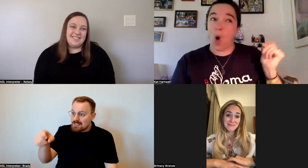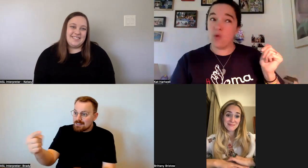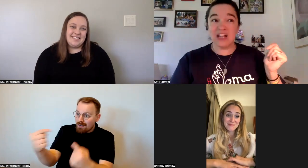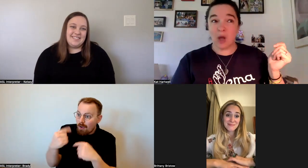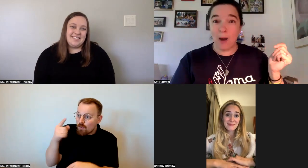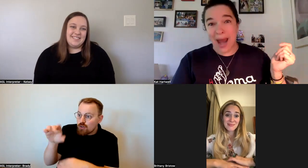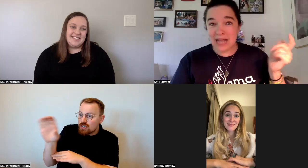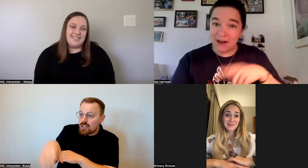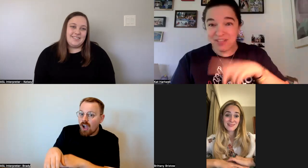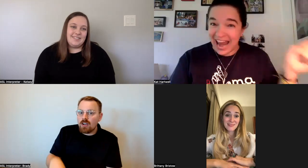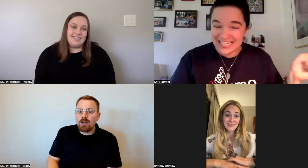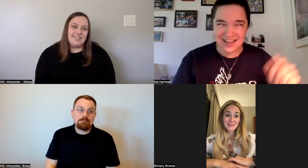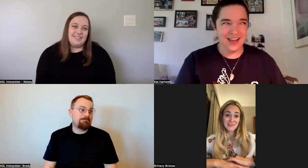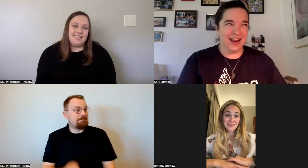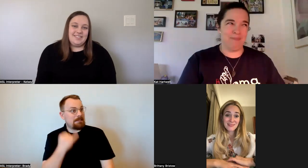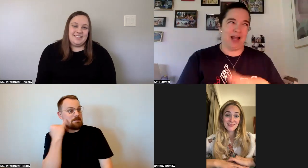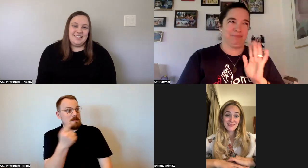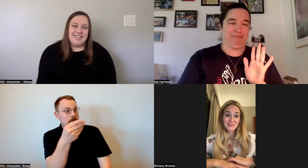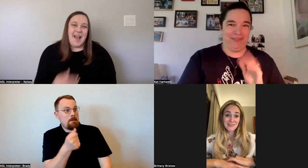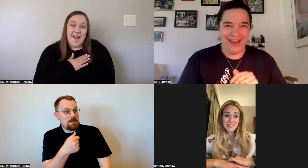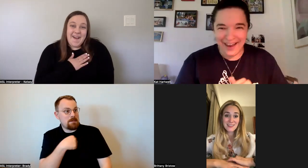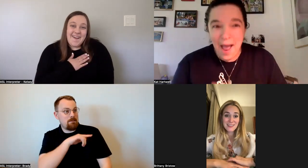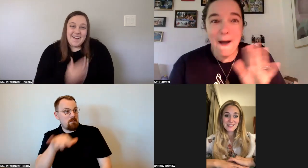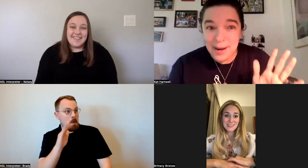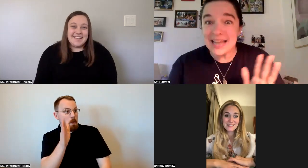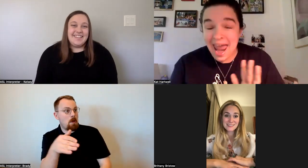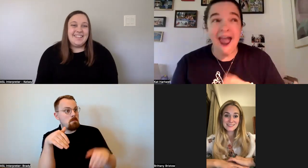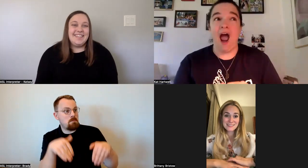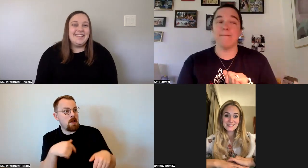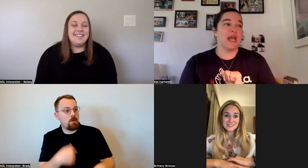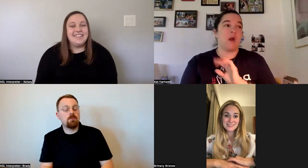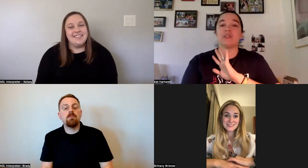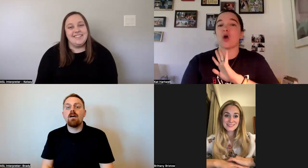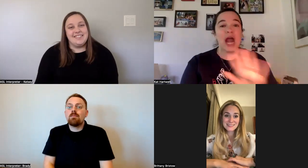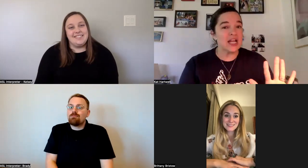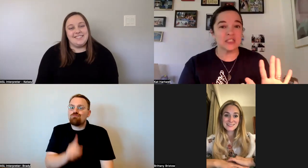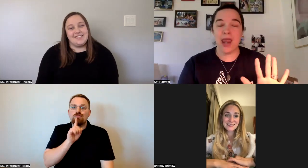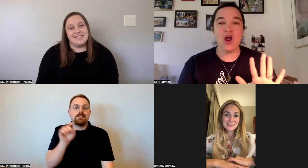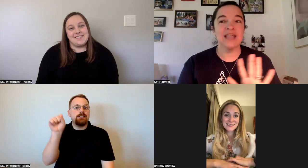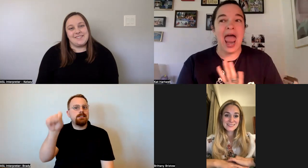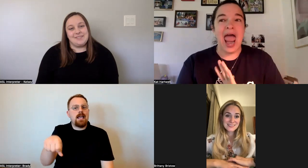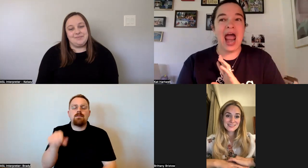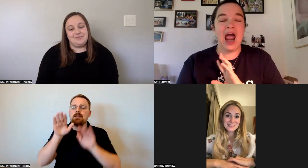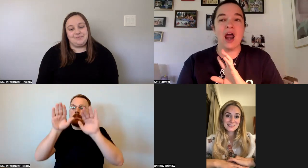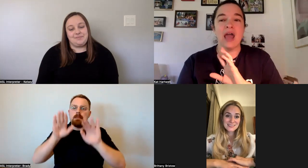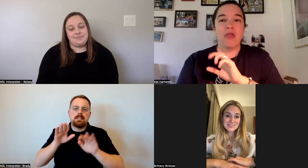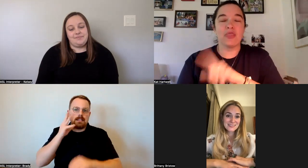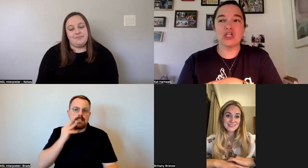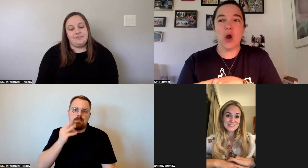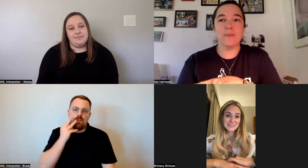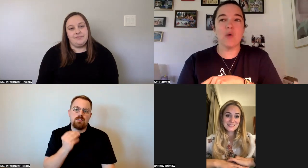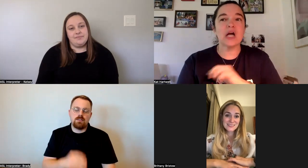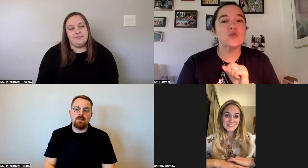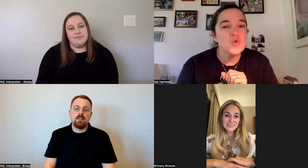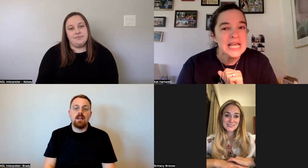She goes, "Oh, you someone paid my flight." Oh, I'm like, but yeah, I mean, it was a great experience. And